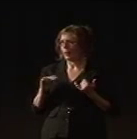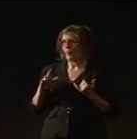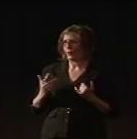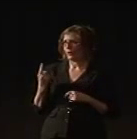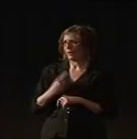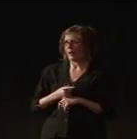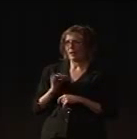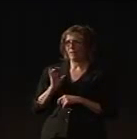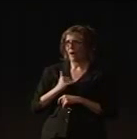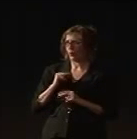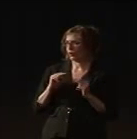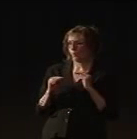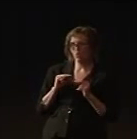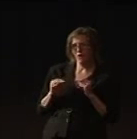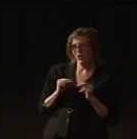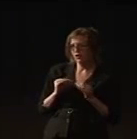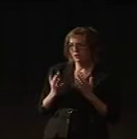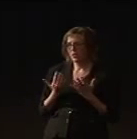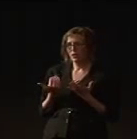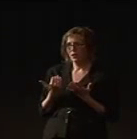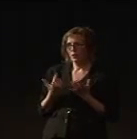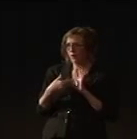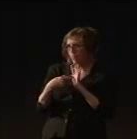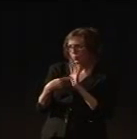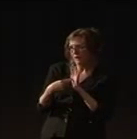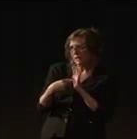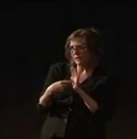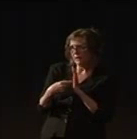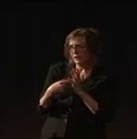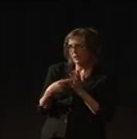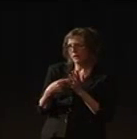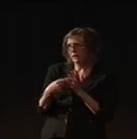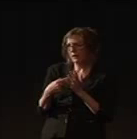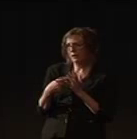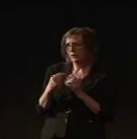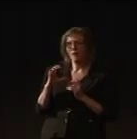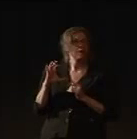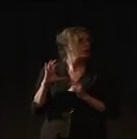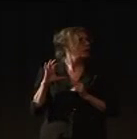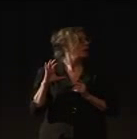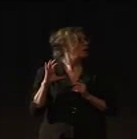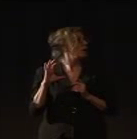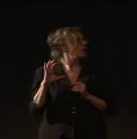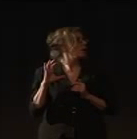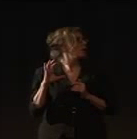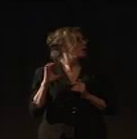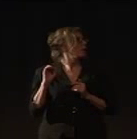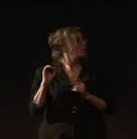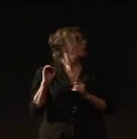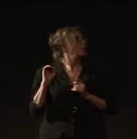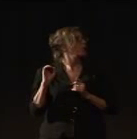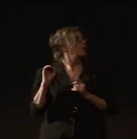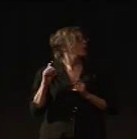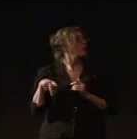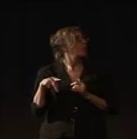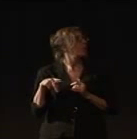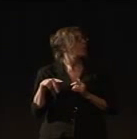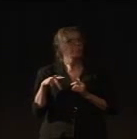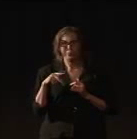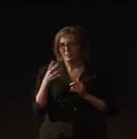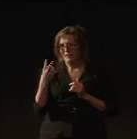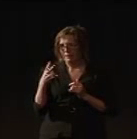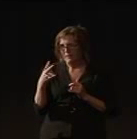negotiation. They are representing the COP 19, the one which was, sorry, the COP 17, and